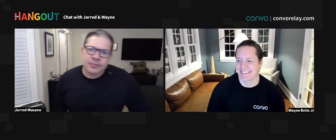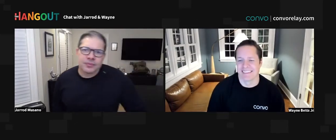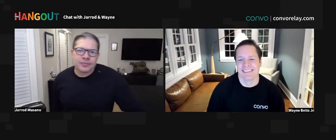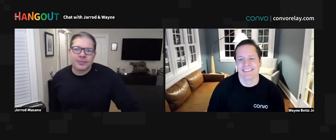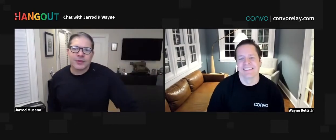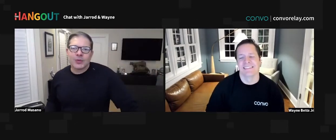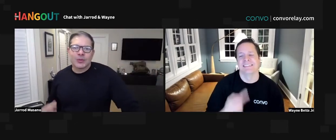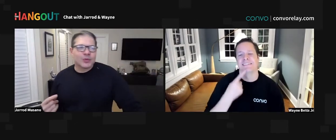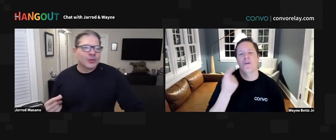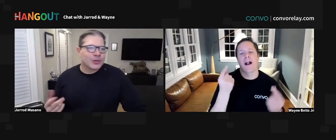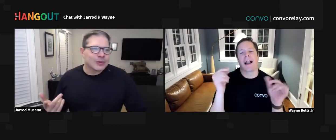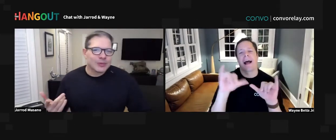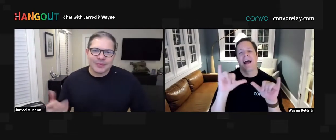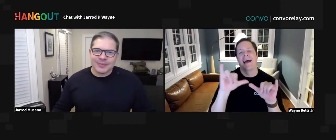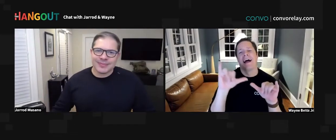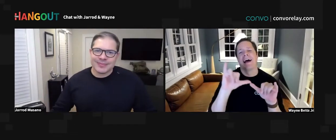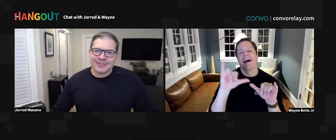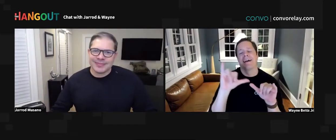Jarrod.